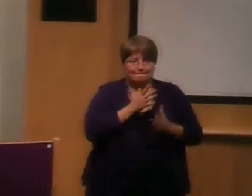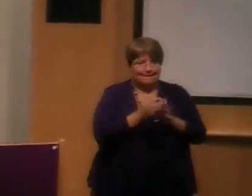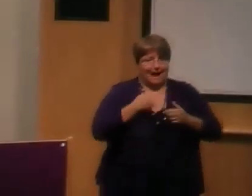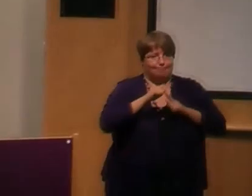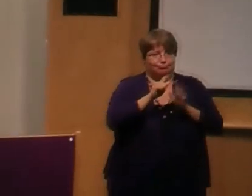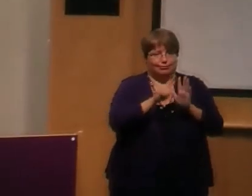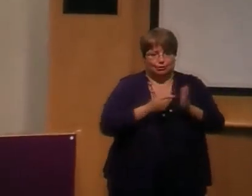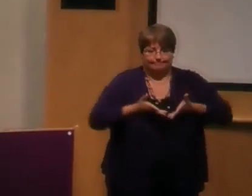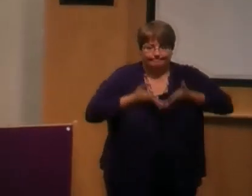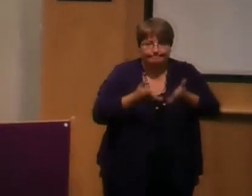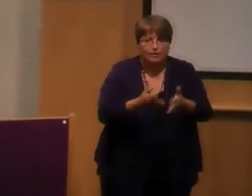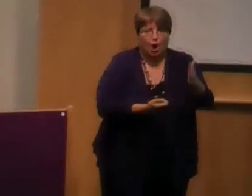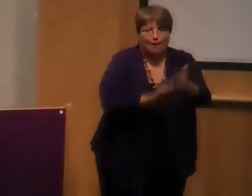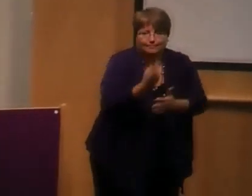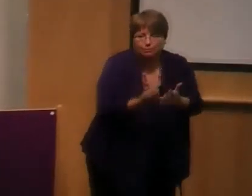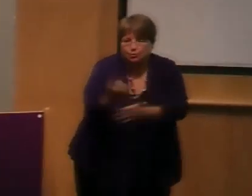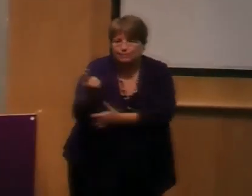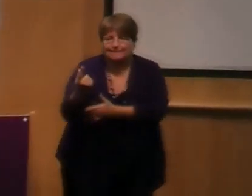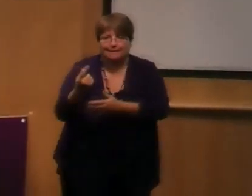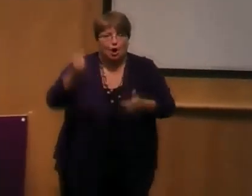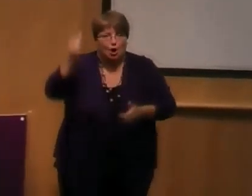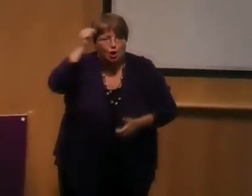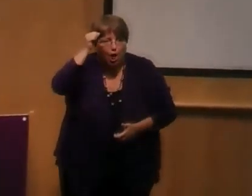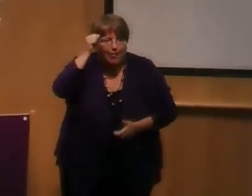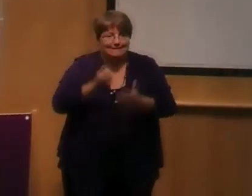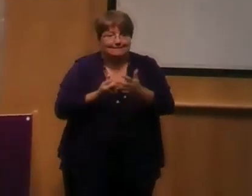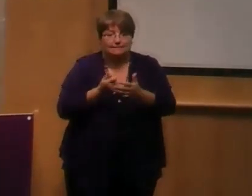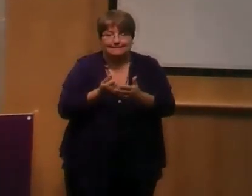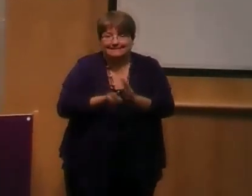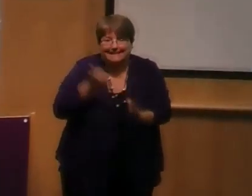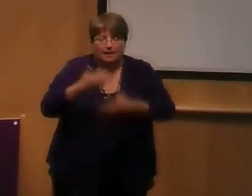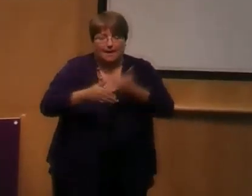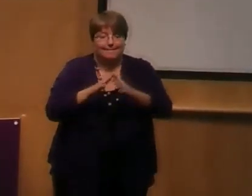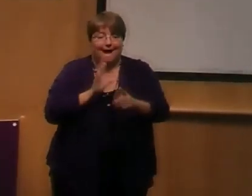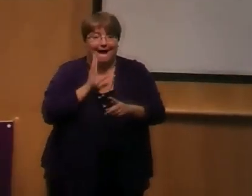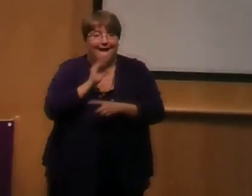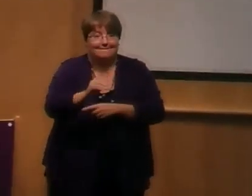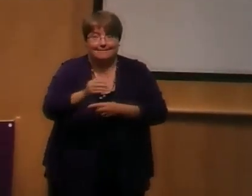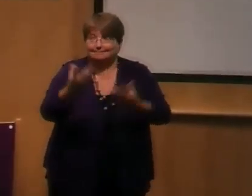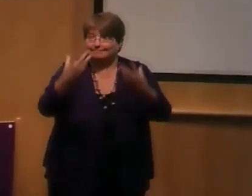language, they've lost their culture. So through our project, we are giving them opportunities and skills.